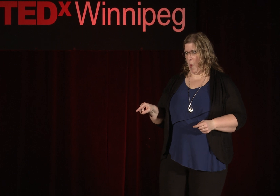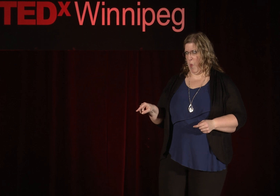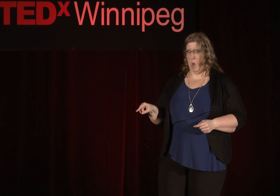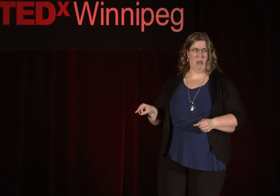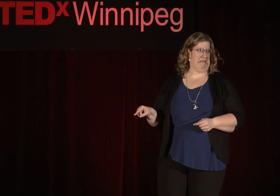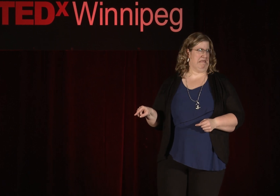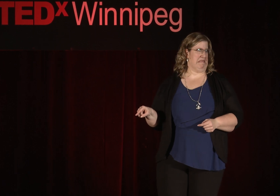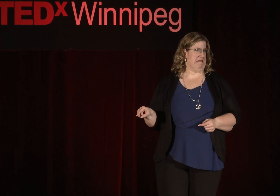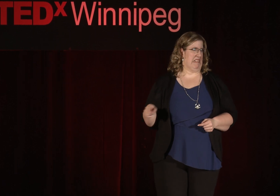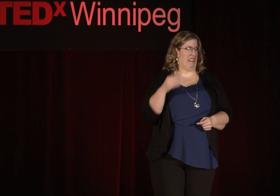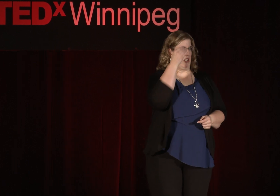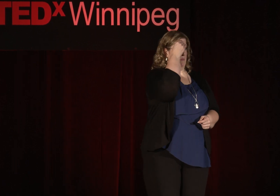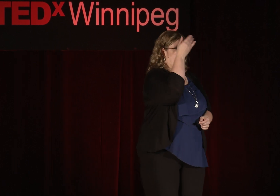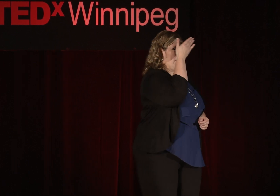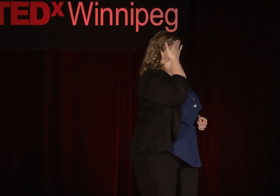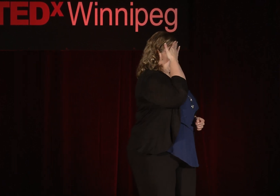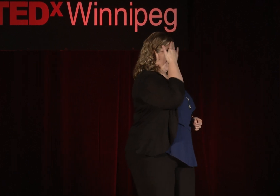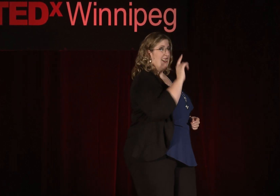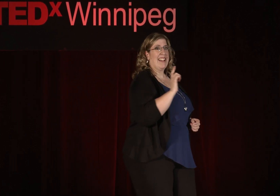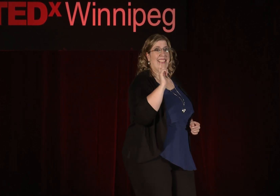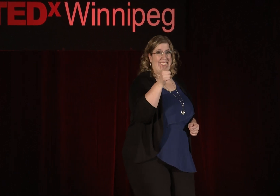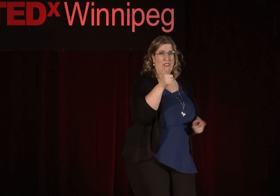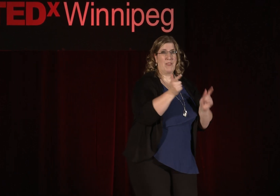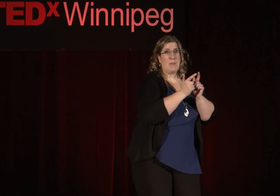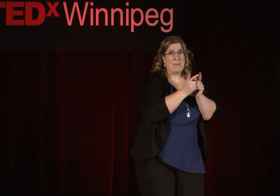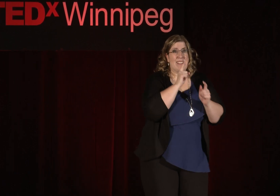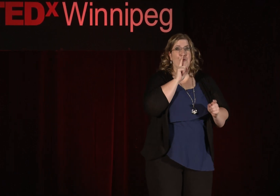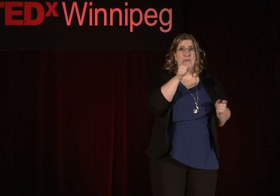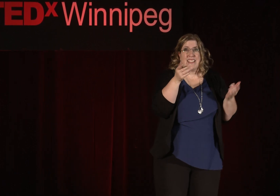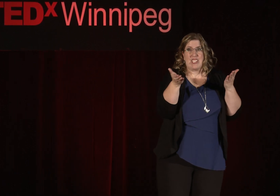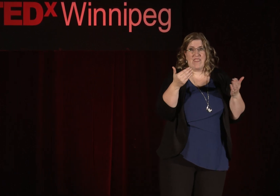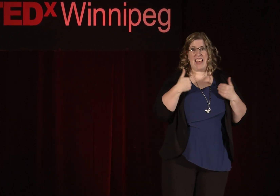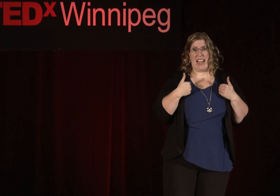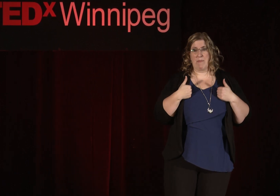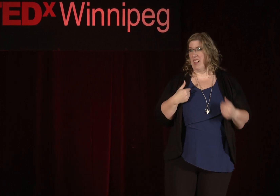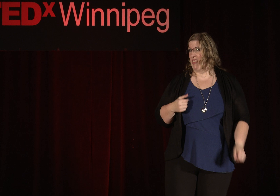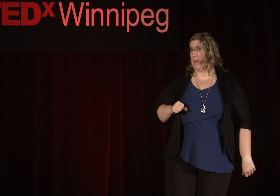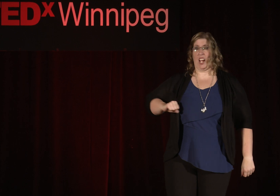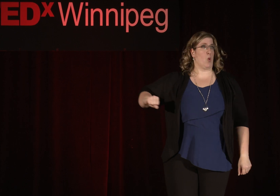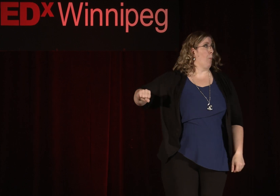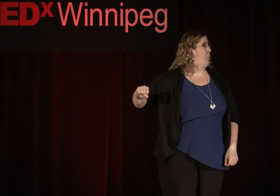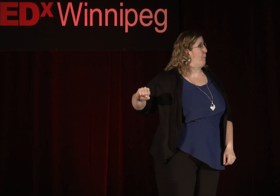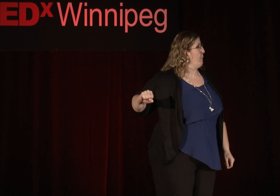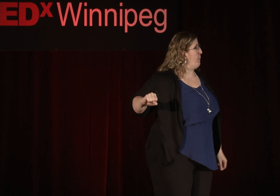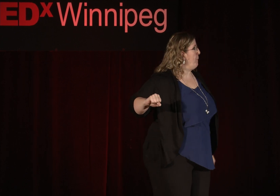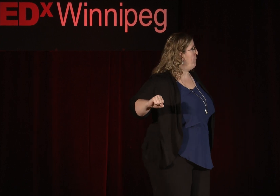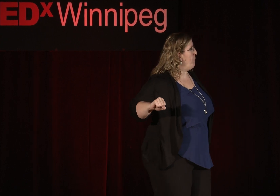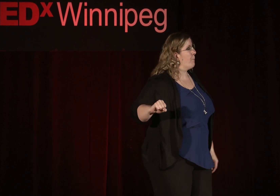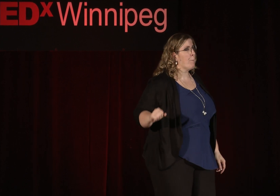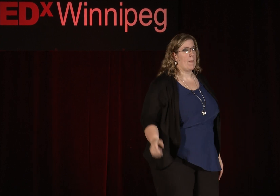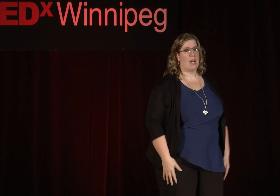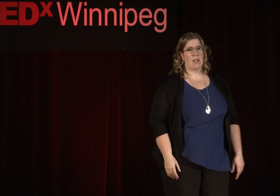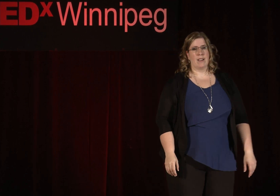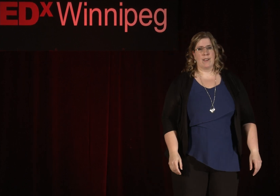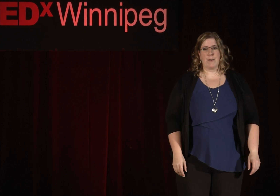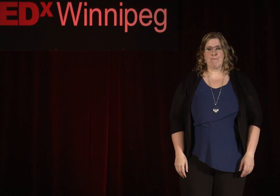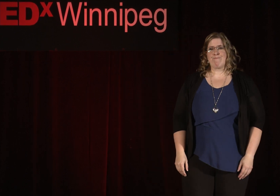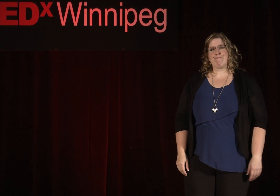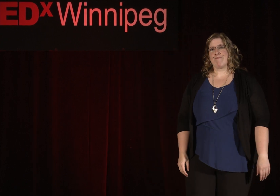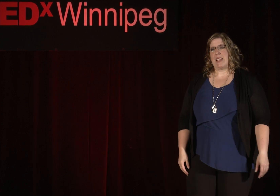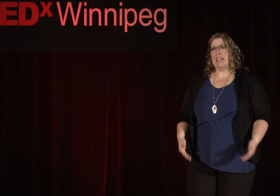for anyone encountering them, and that experience will affect their future actions with legitimate service animals.